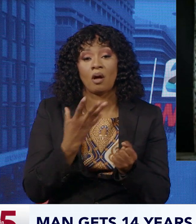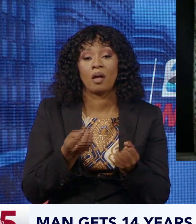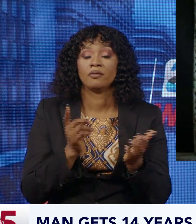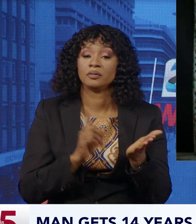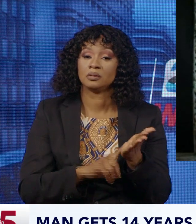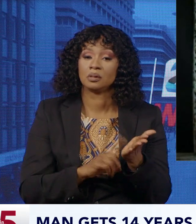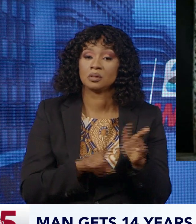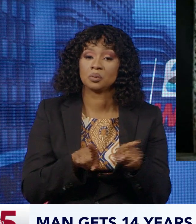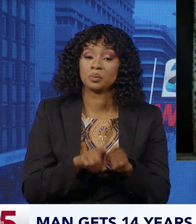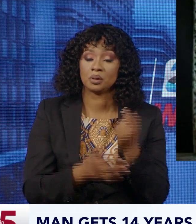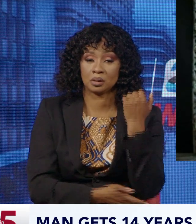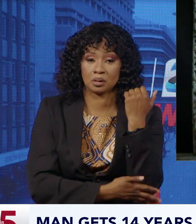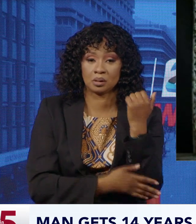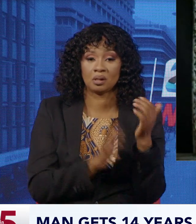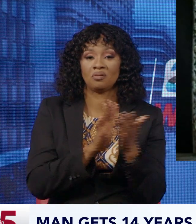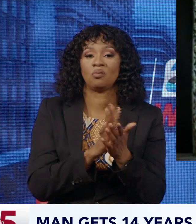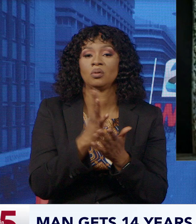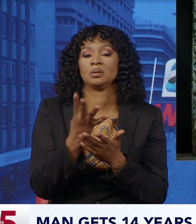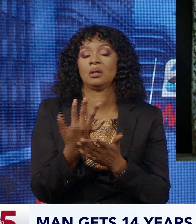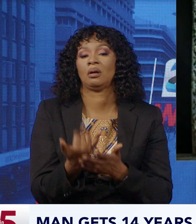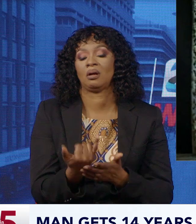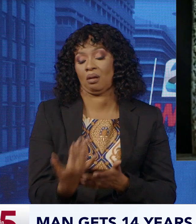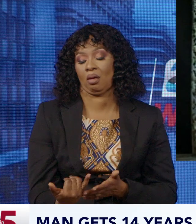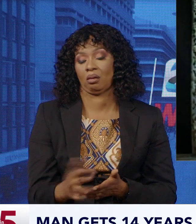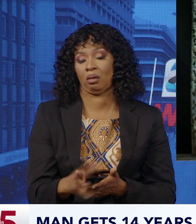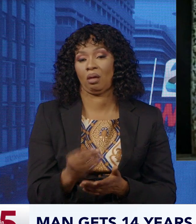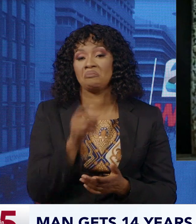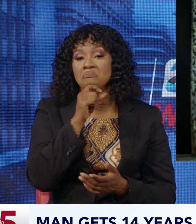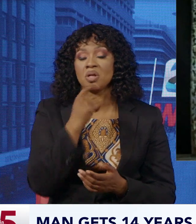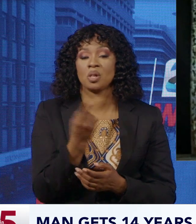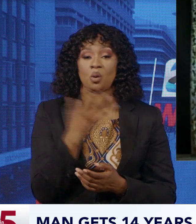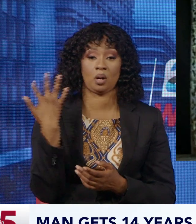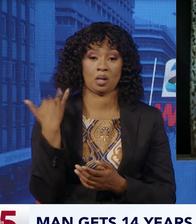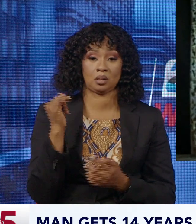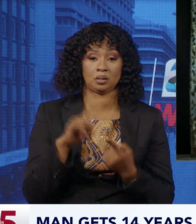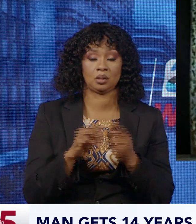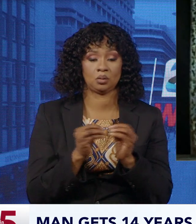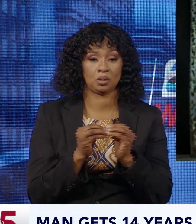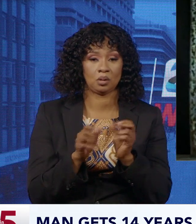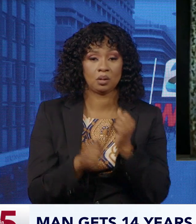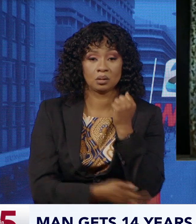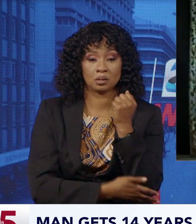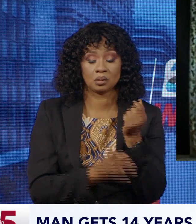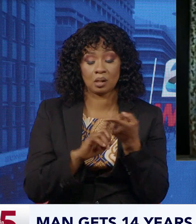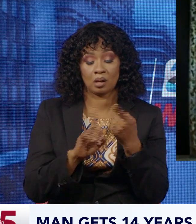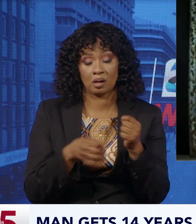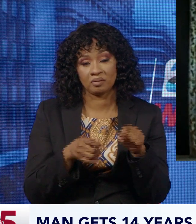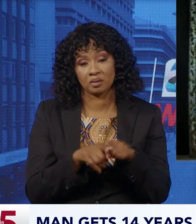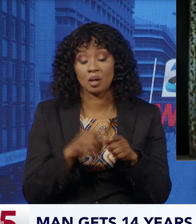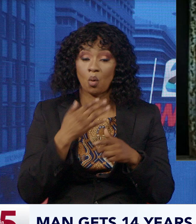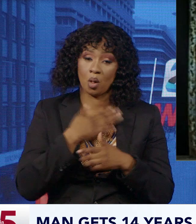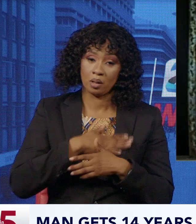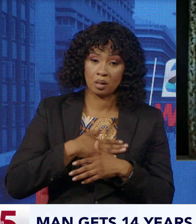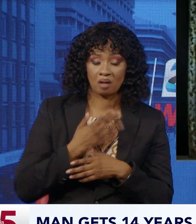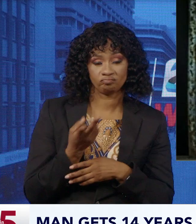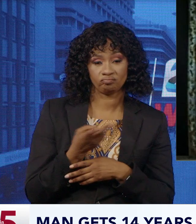The state proved that sometime in January last year, the man was alone at home with his sister and he proposed love